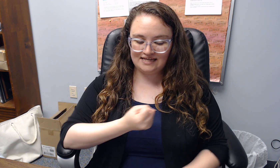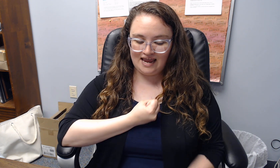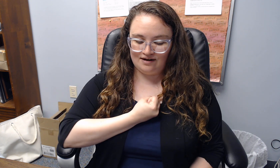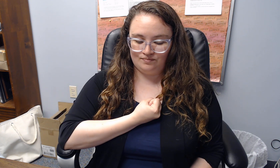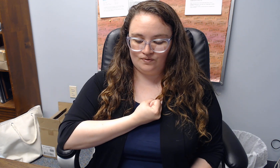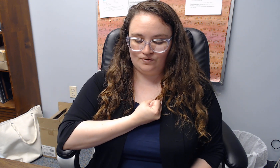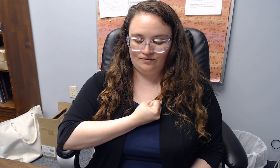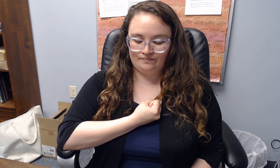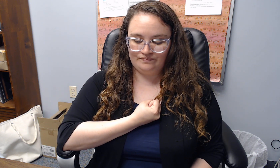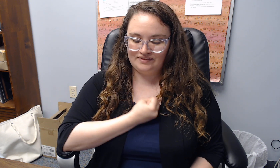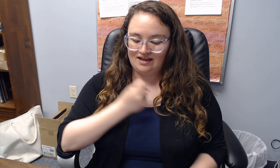uncontainable,